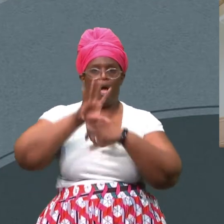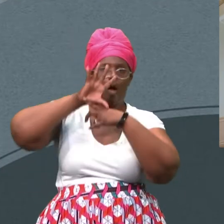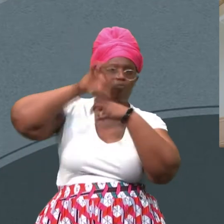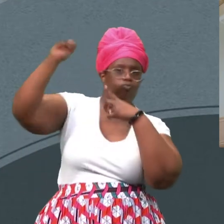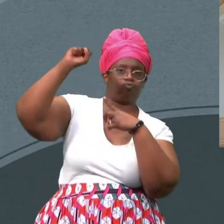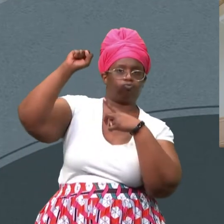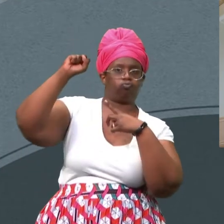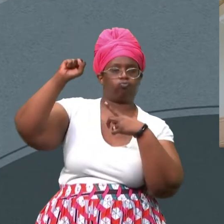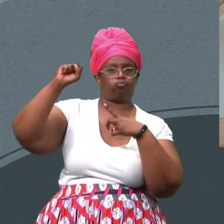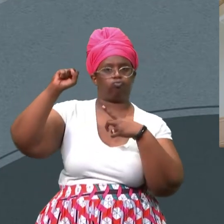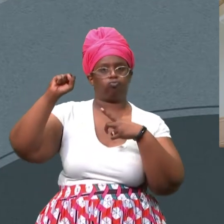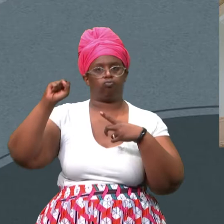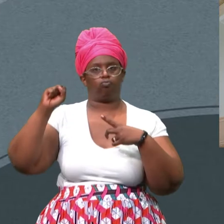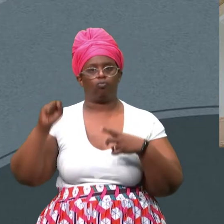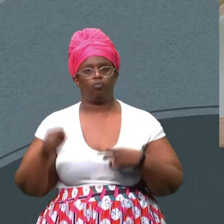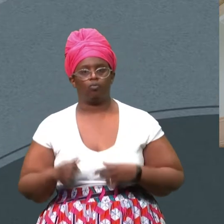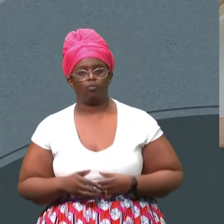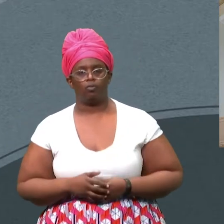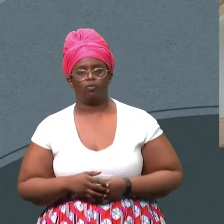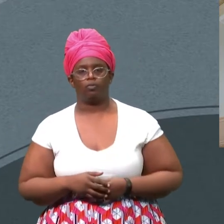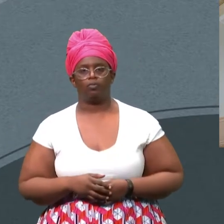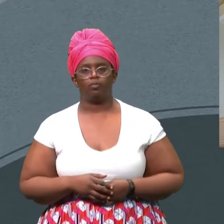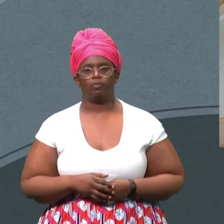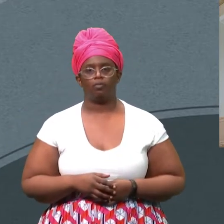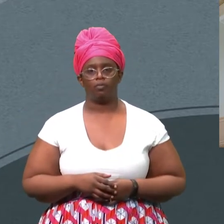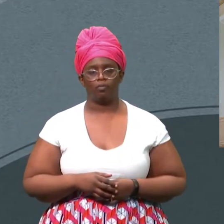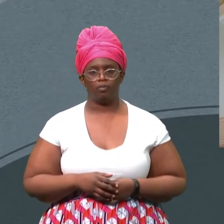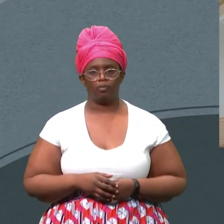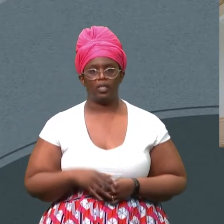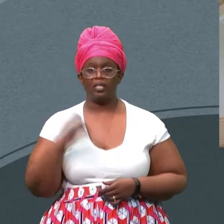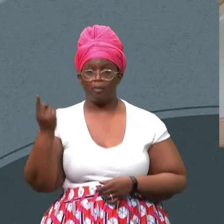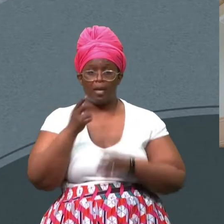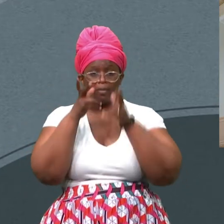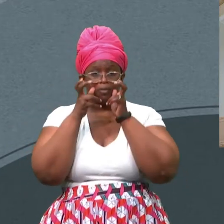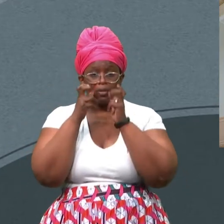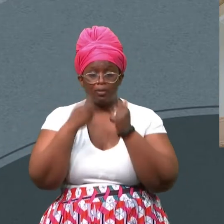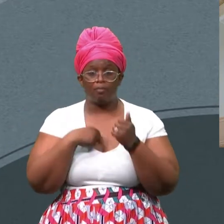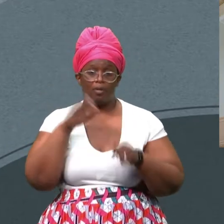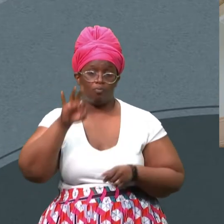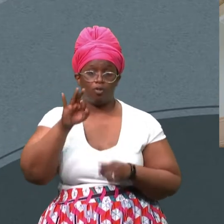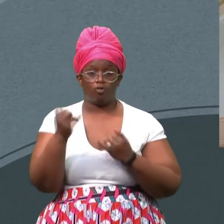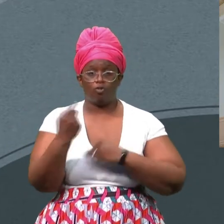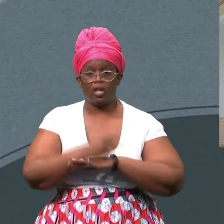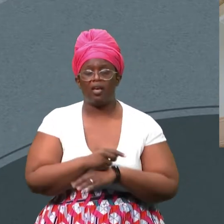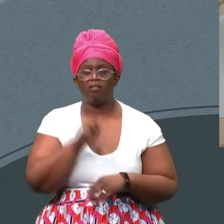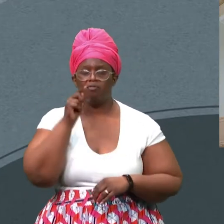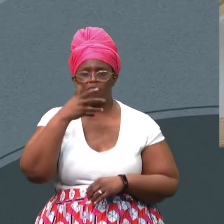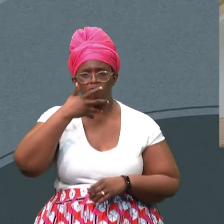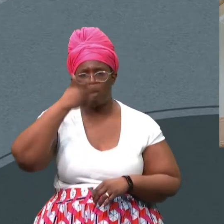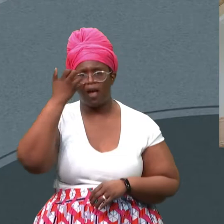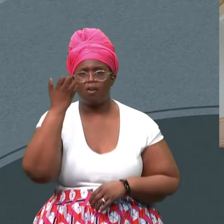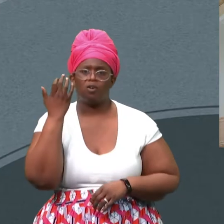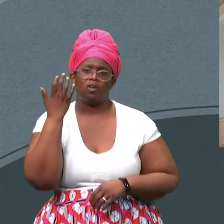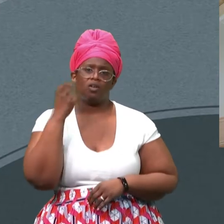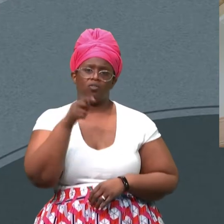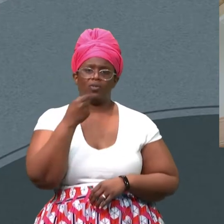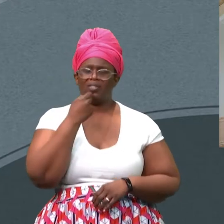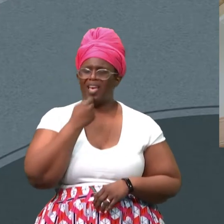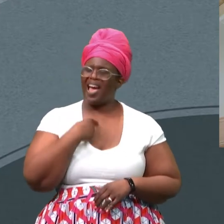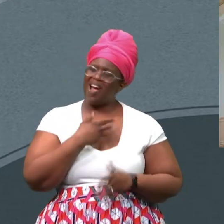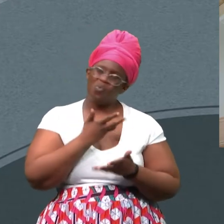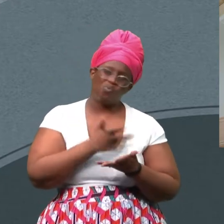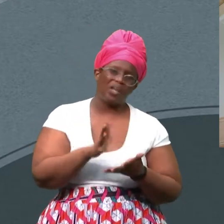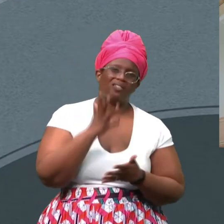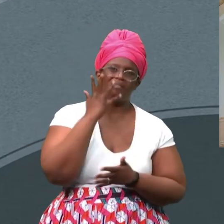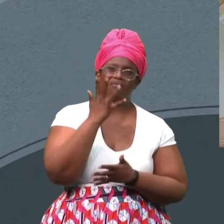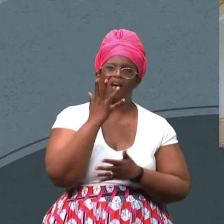overshadow the 10 years that were not productive. Somebody's listening to me preach. And you're so angry at yourself because you're saying, I wasted 5 years